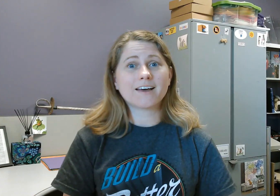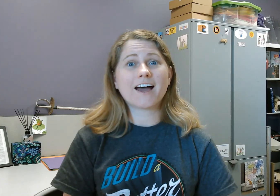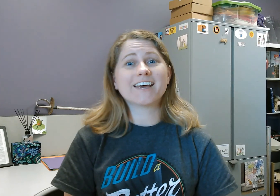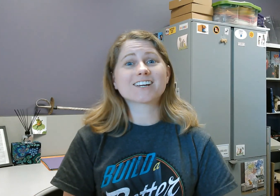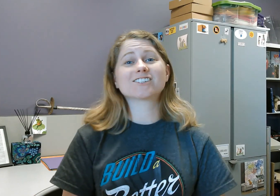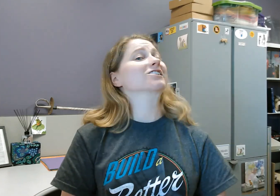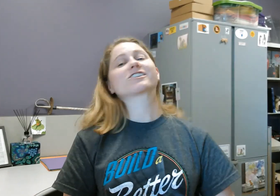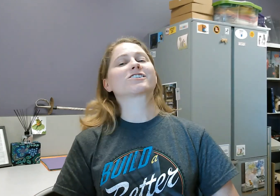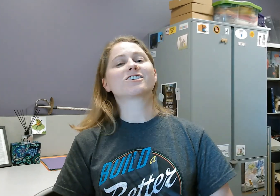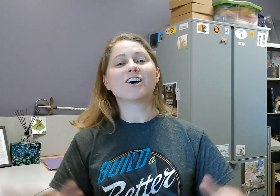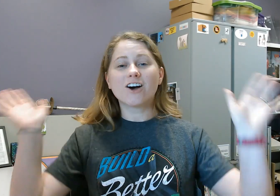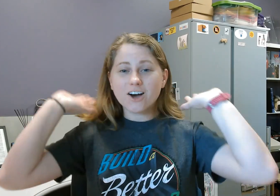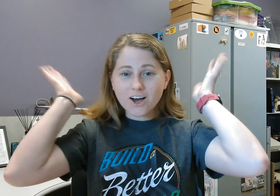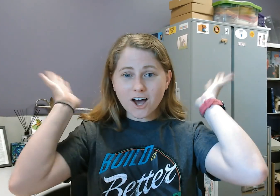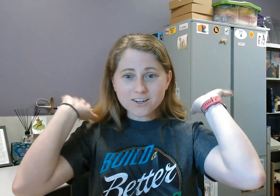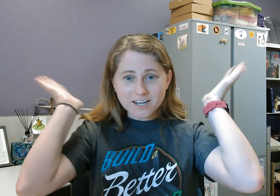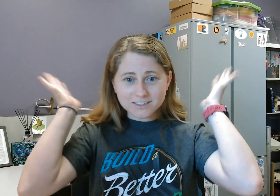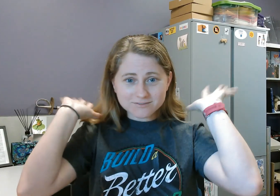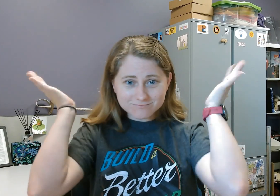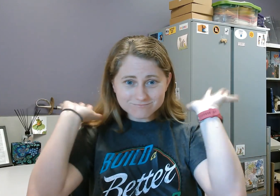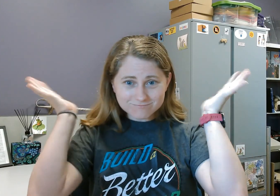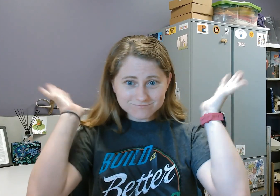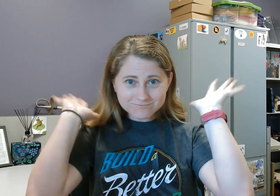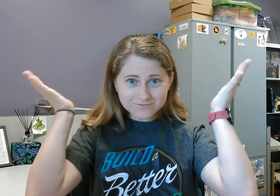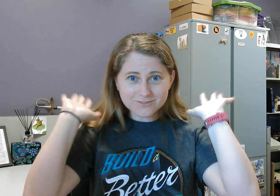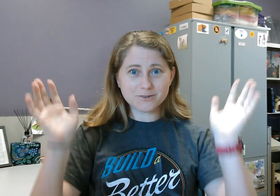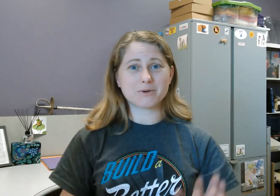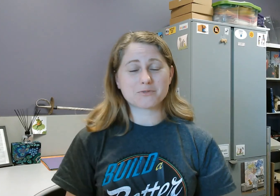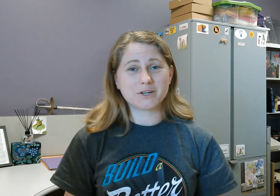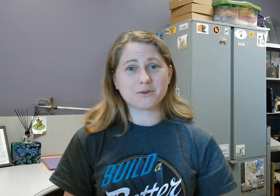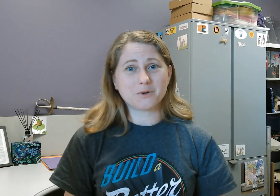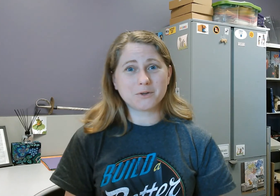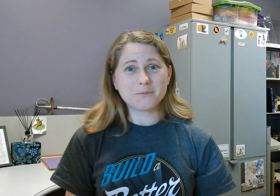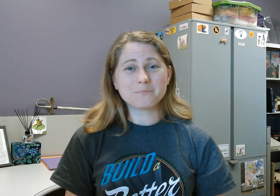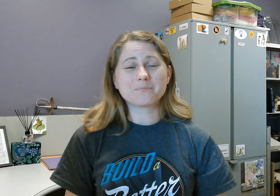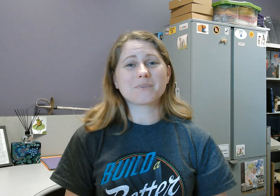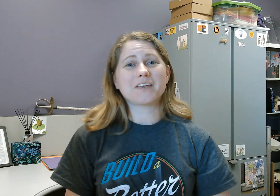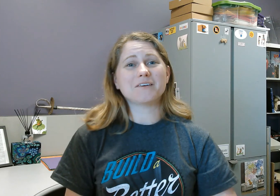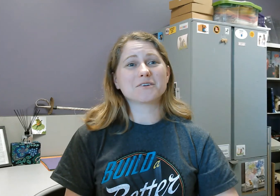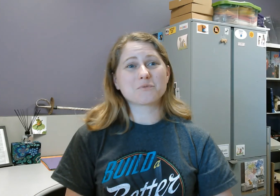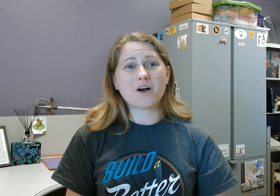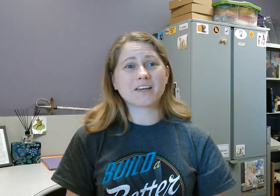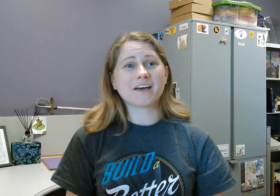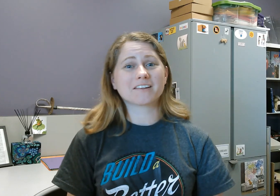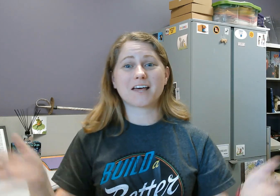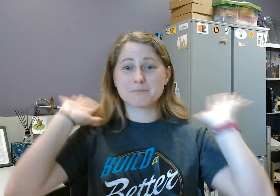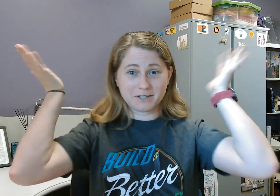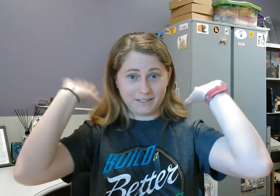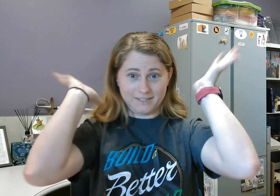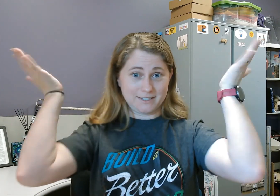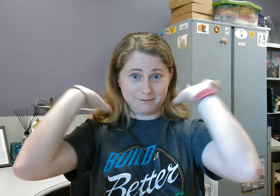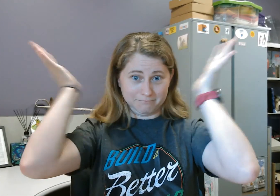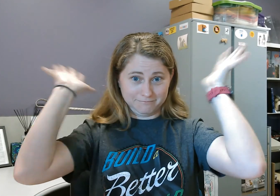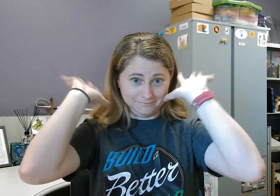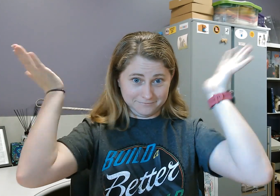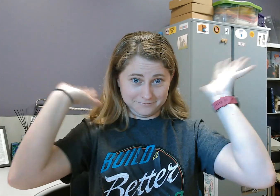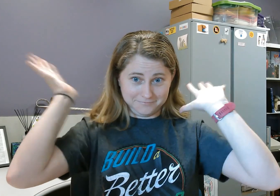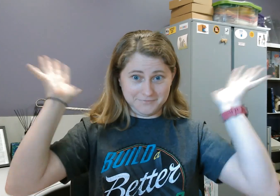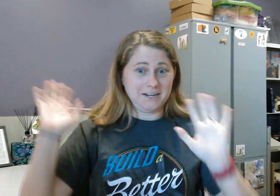I actually learned all done from a 3-year-old. He was walking out of the library like this. And I was